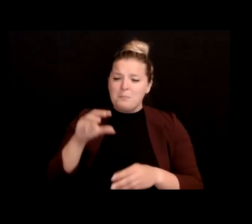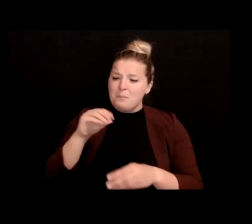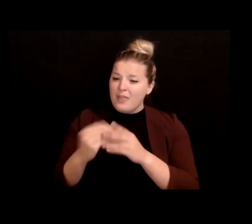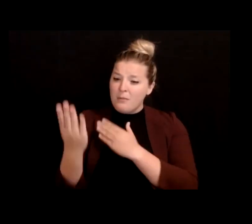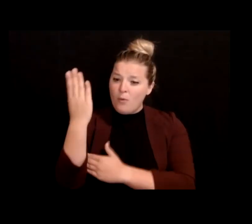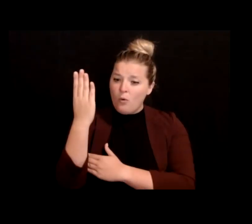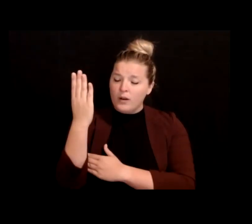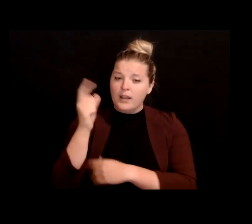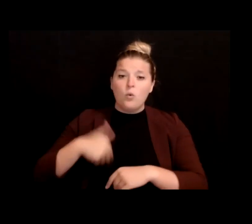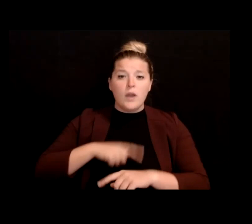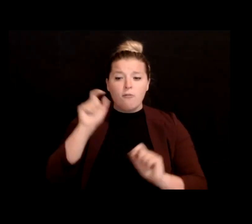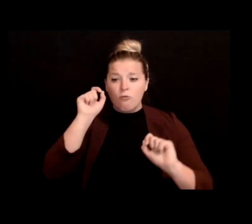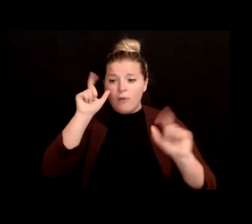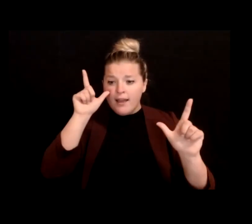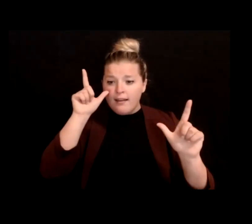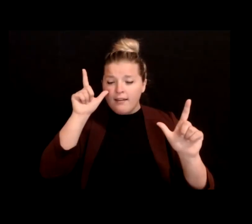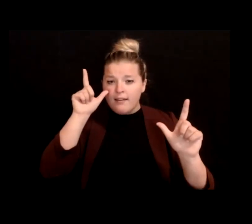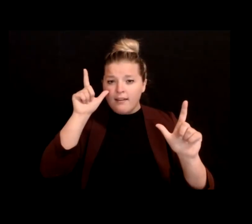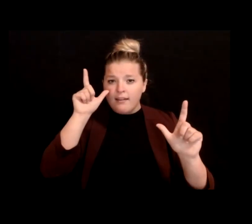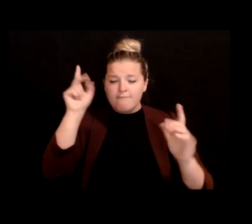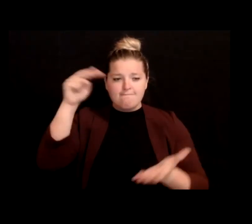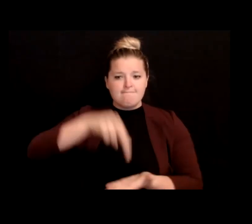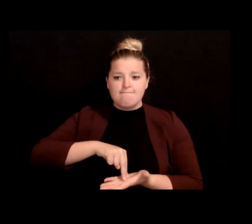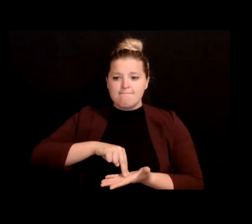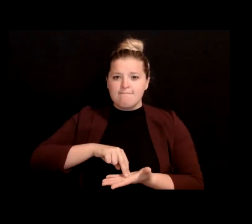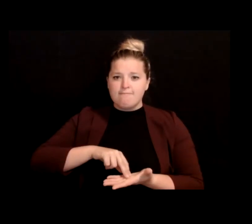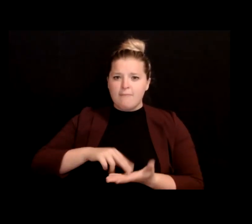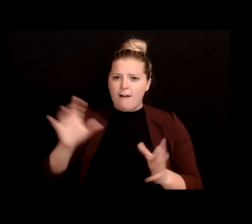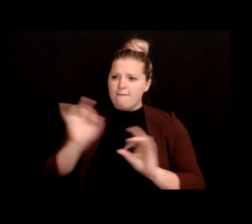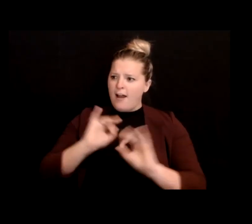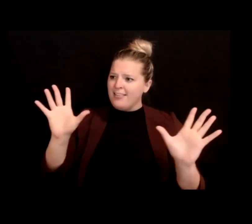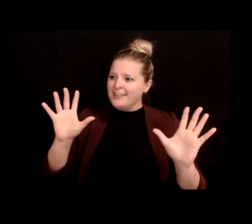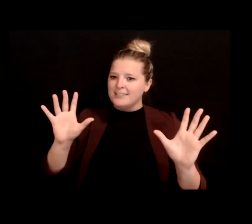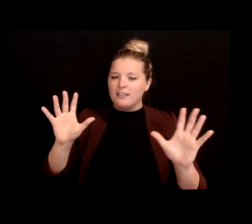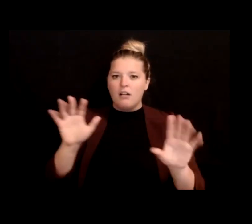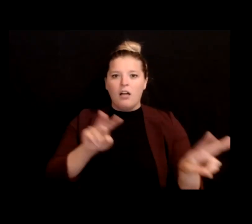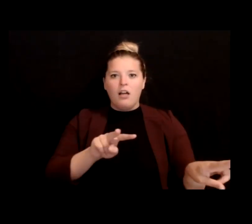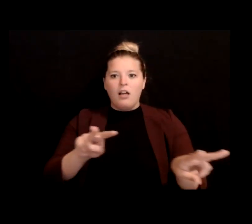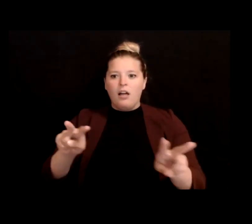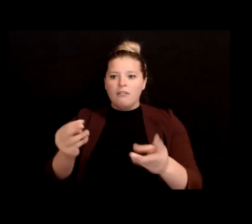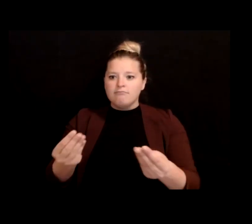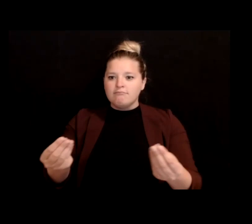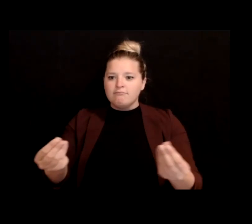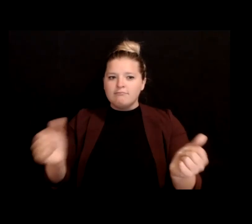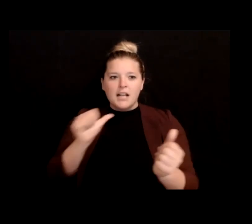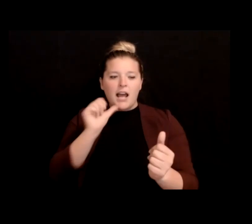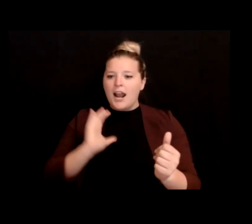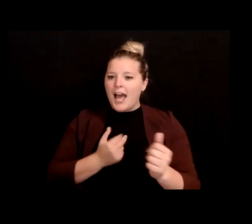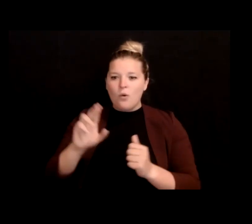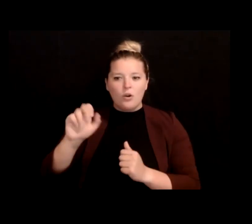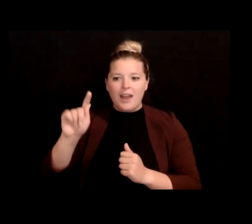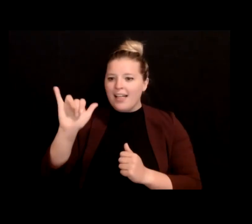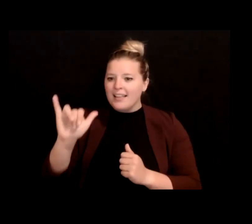we wake, in the world where violence is no longer our reality and the fabric of our existence, in the world